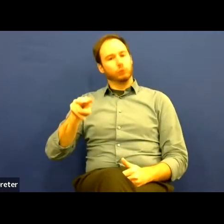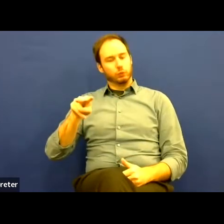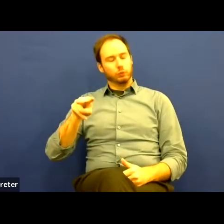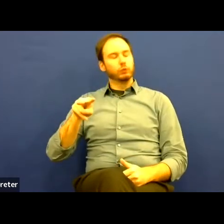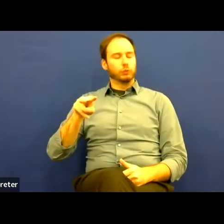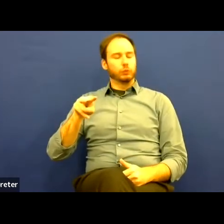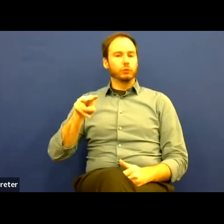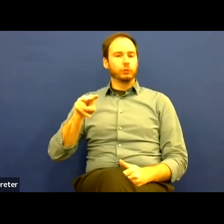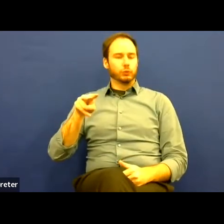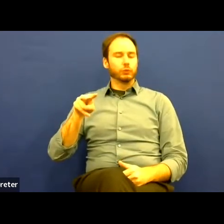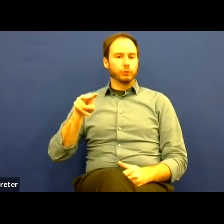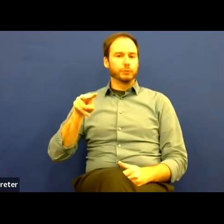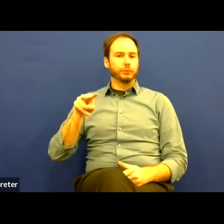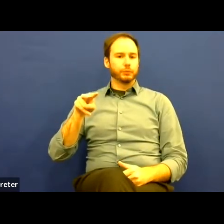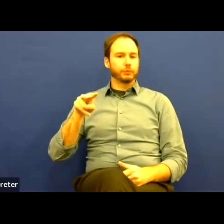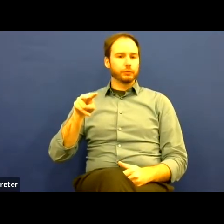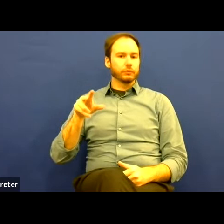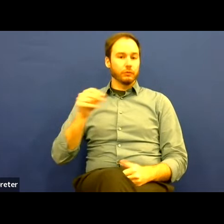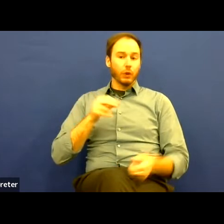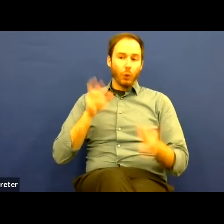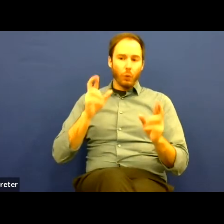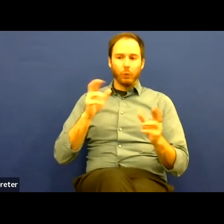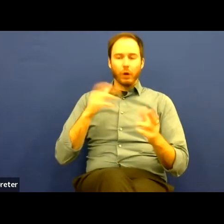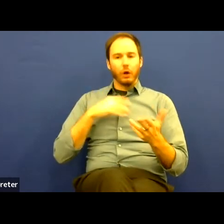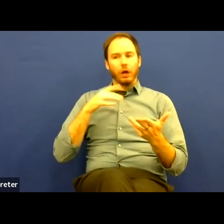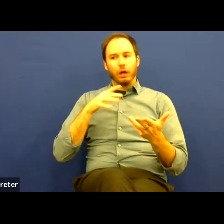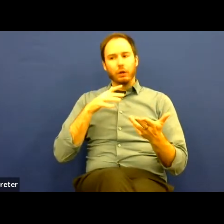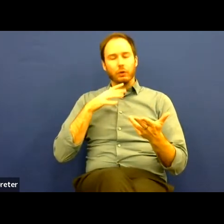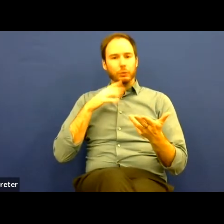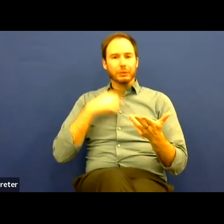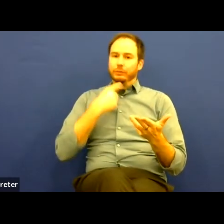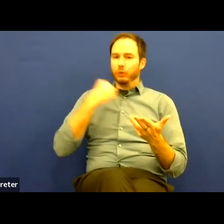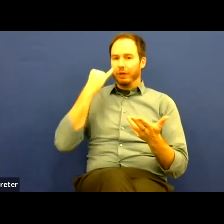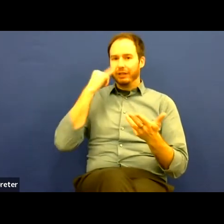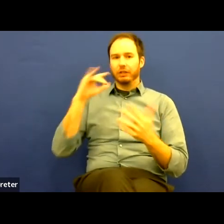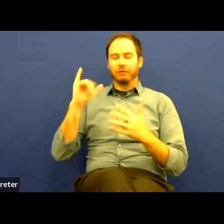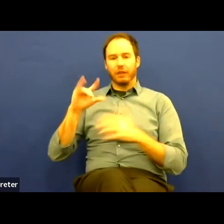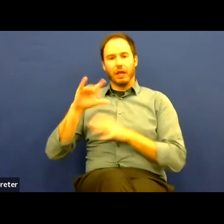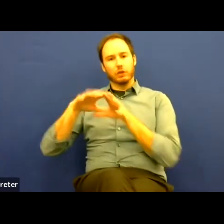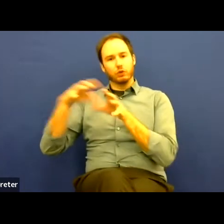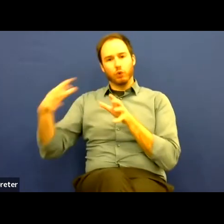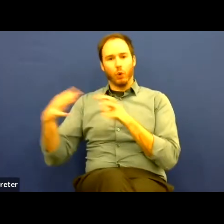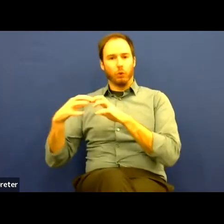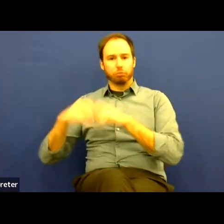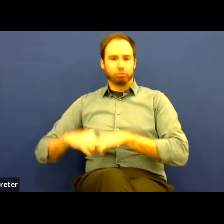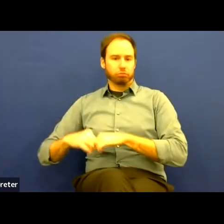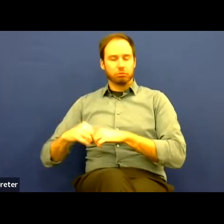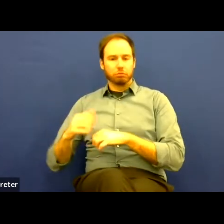I would hate to see the Dome Arena go away. So I